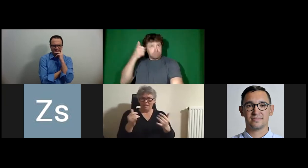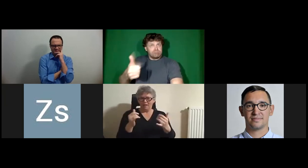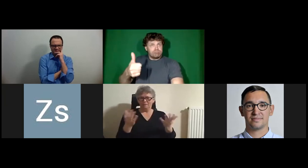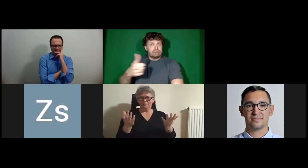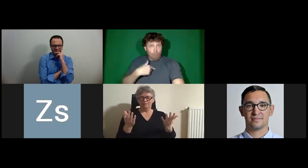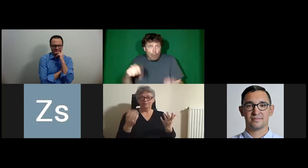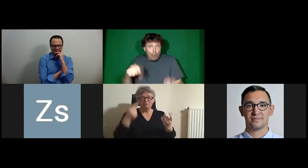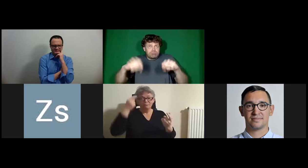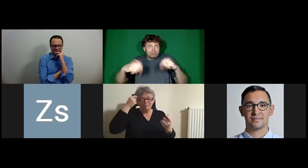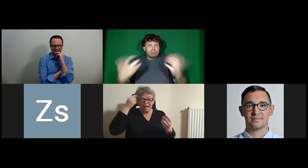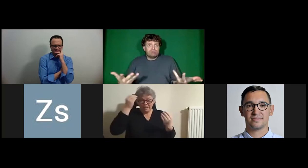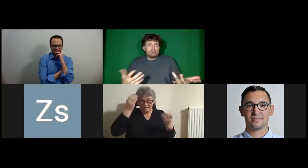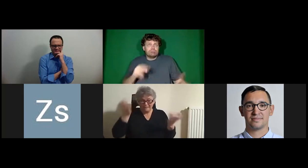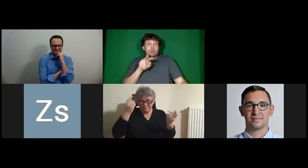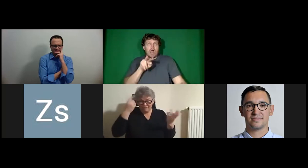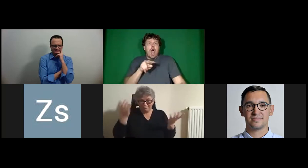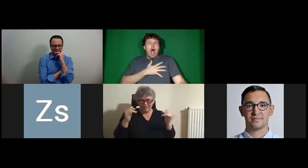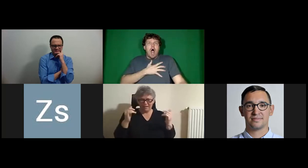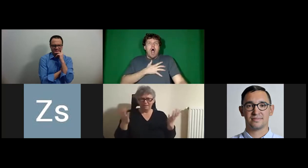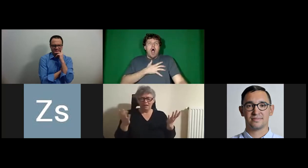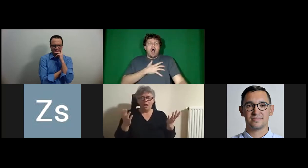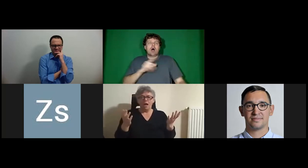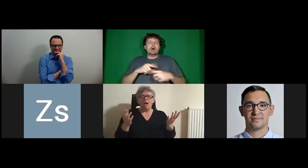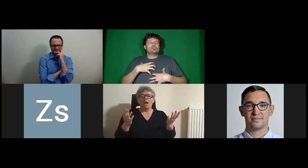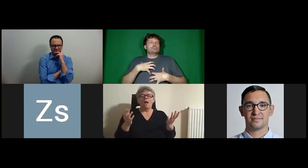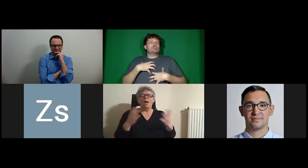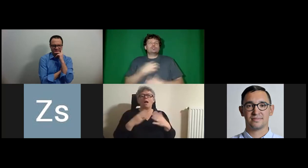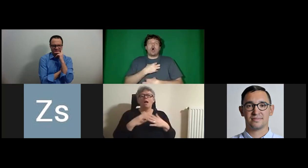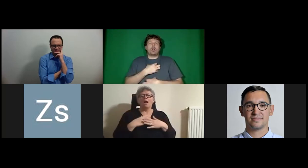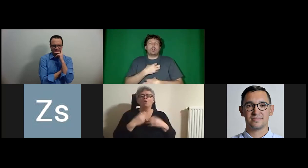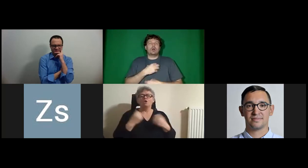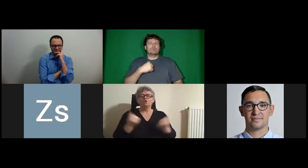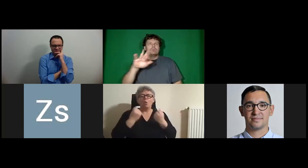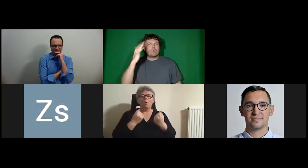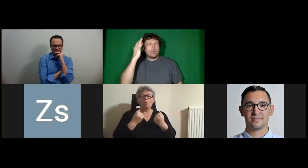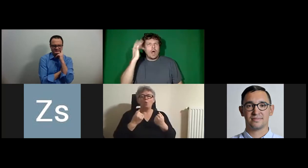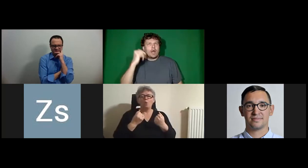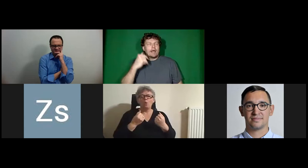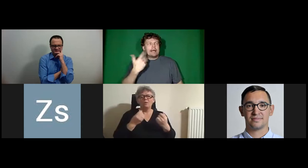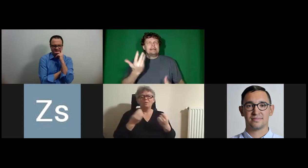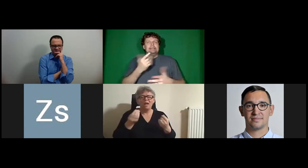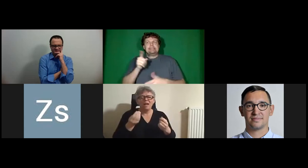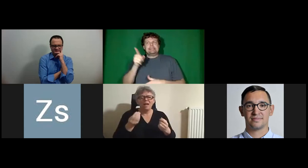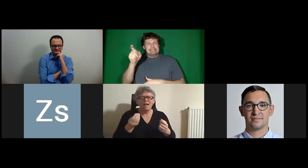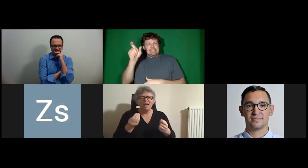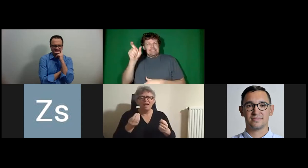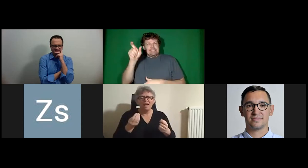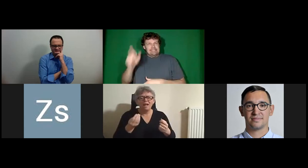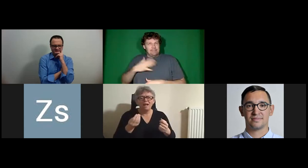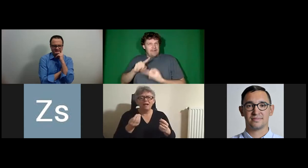deaf people can communicate with everyone. And deaf people really, all deaf people